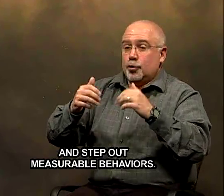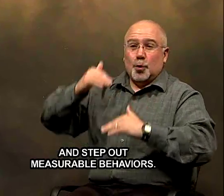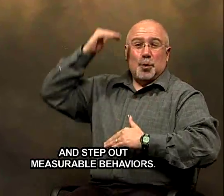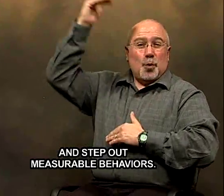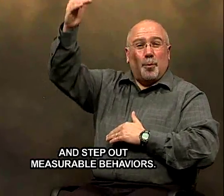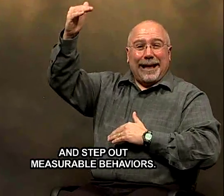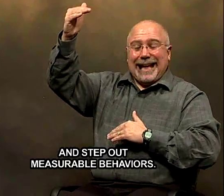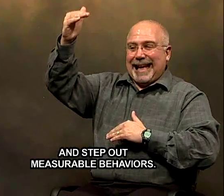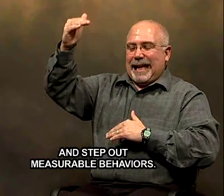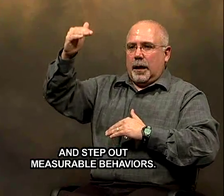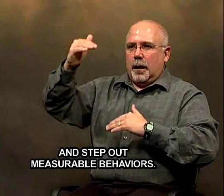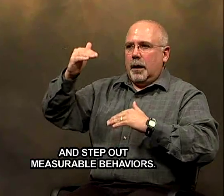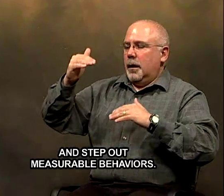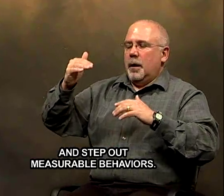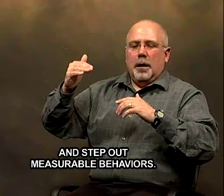measurable behaviors.